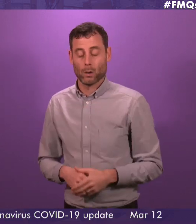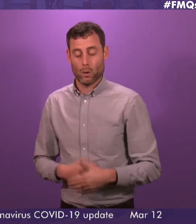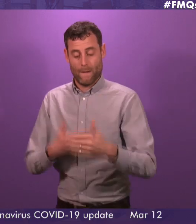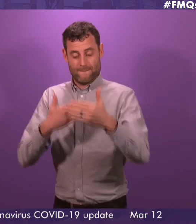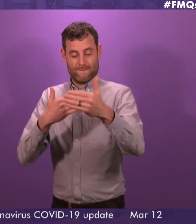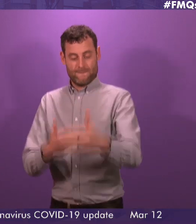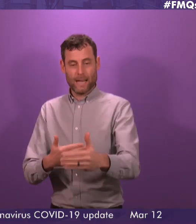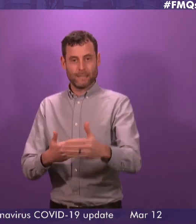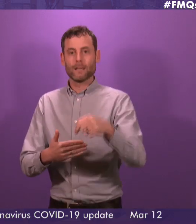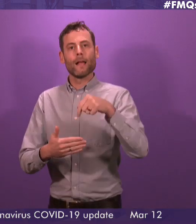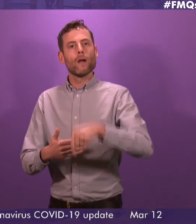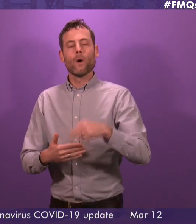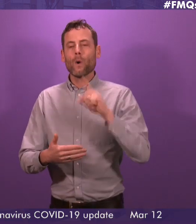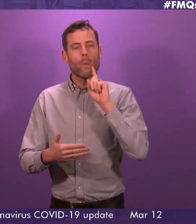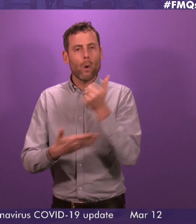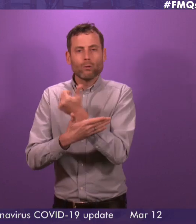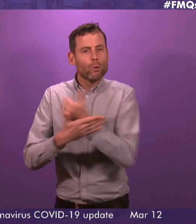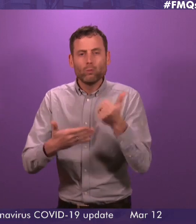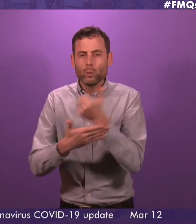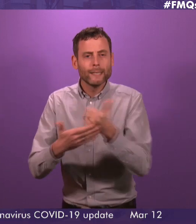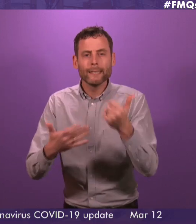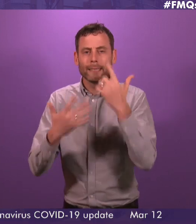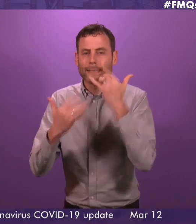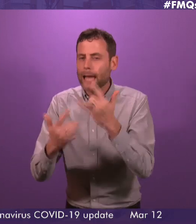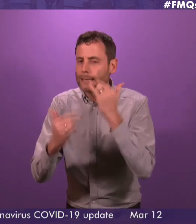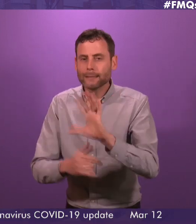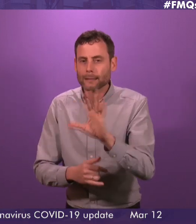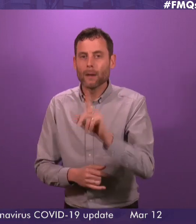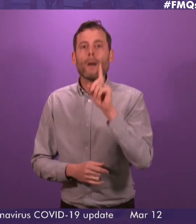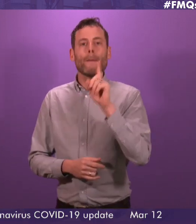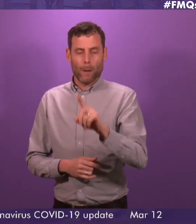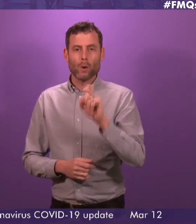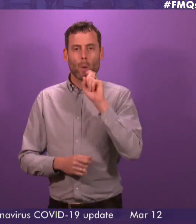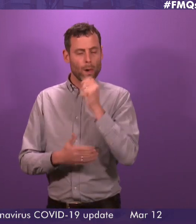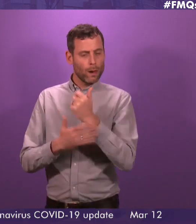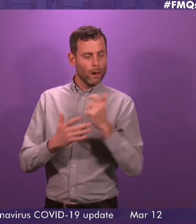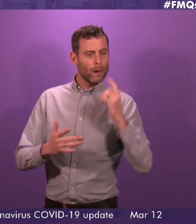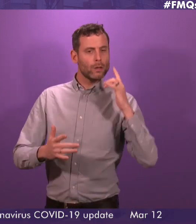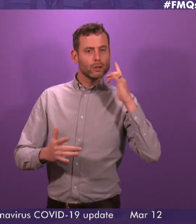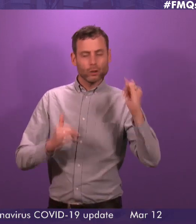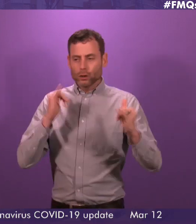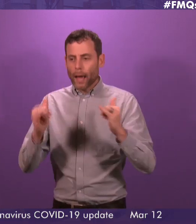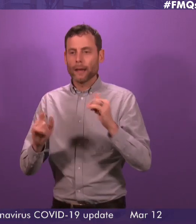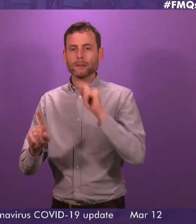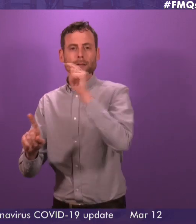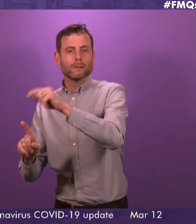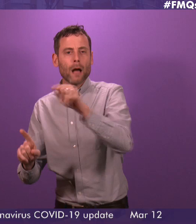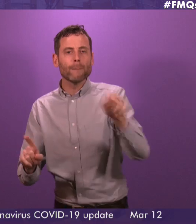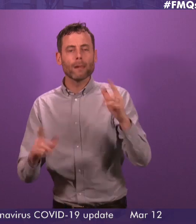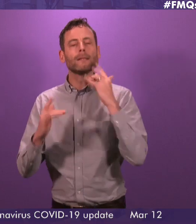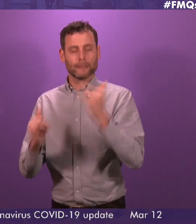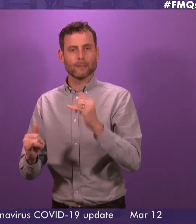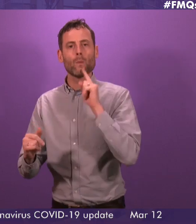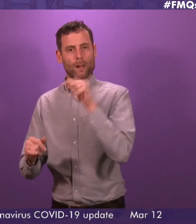routinely testing, but we will continue with our surveillance testing and sample testing. And to